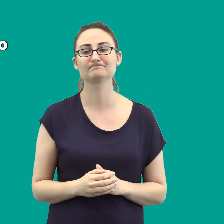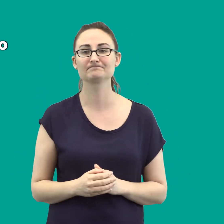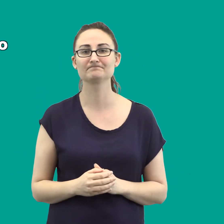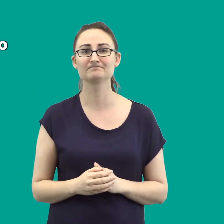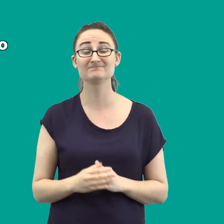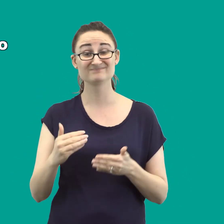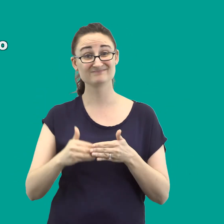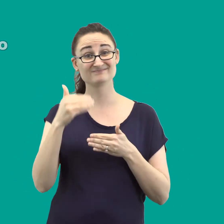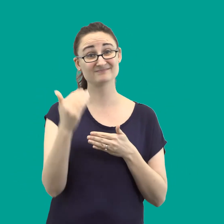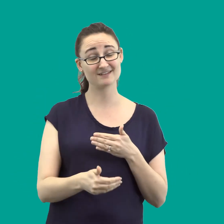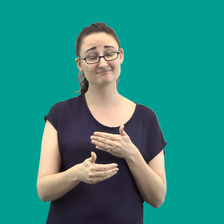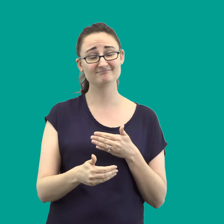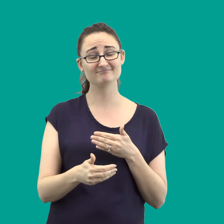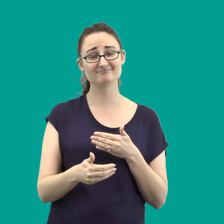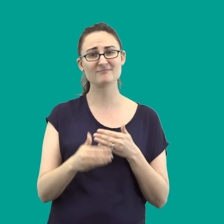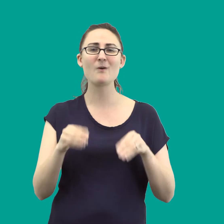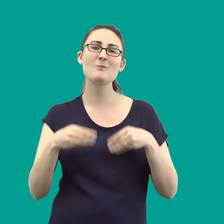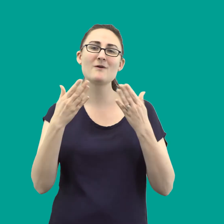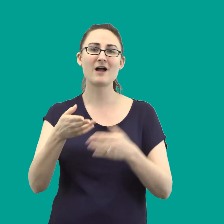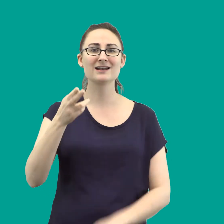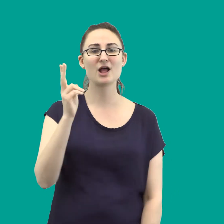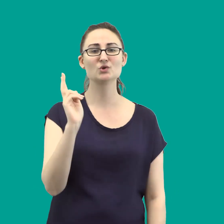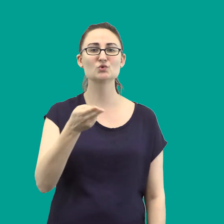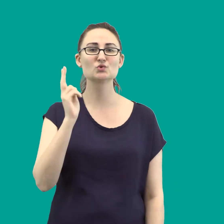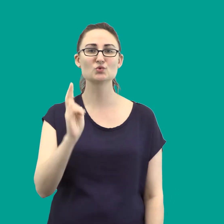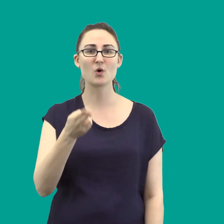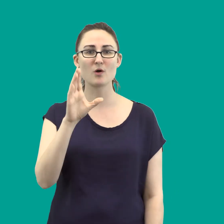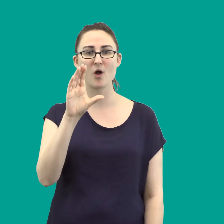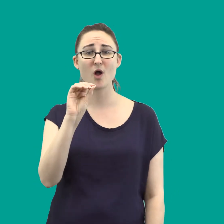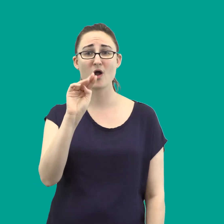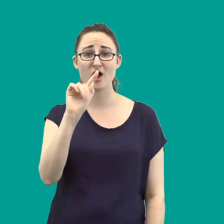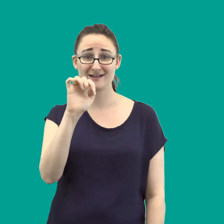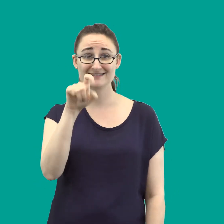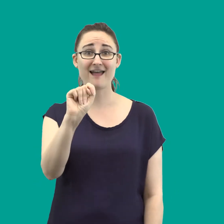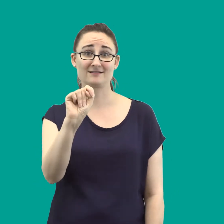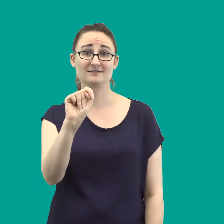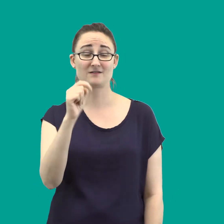explain further. Next, provide the historical context for that picture.